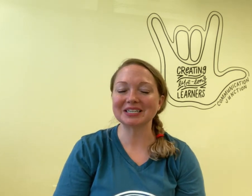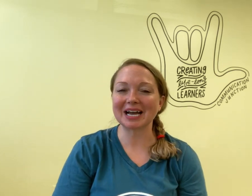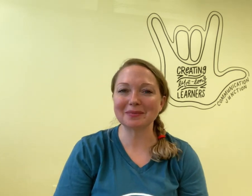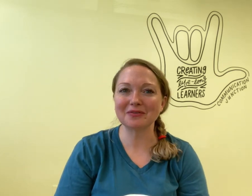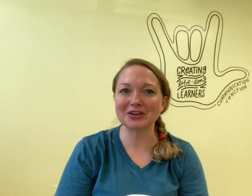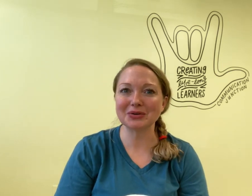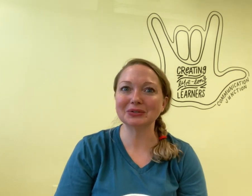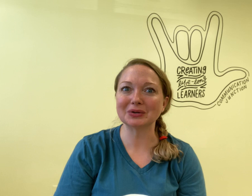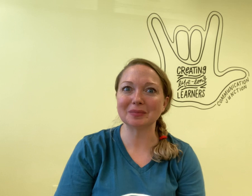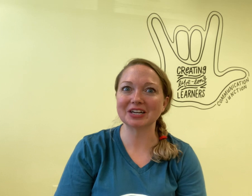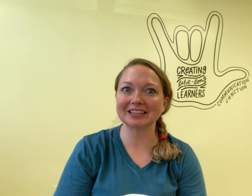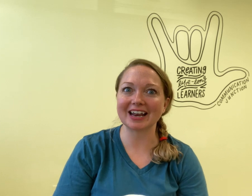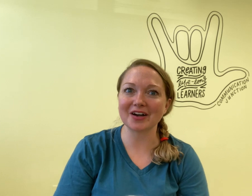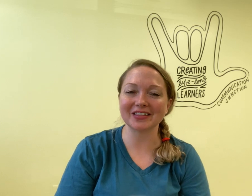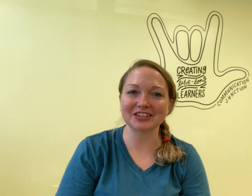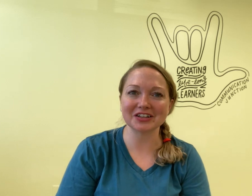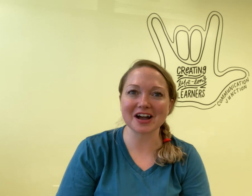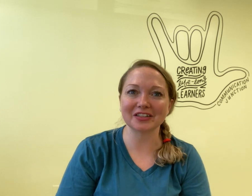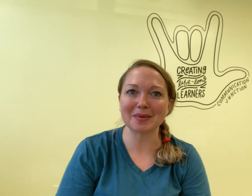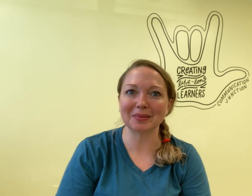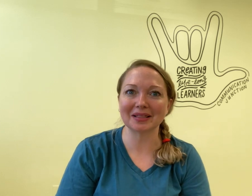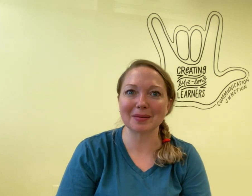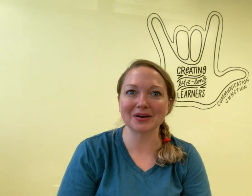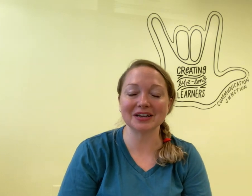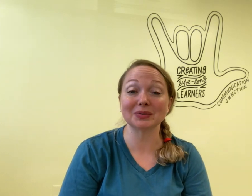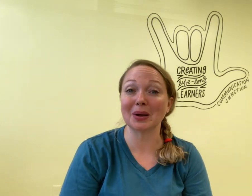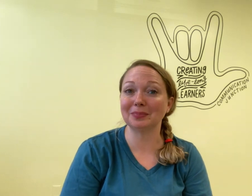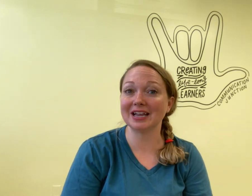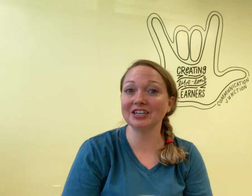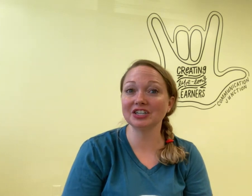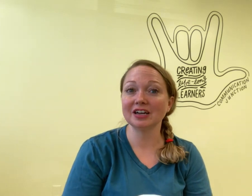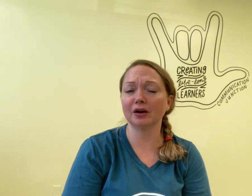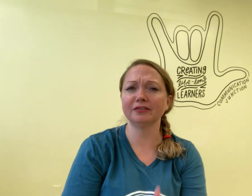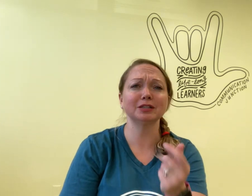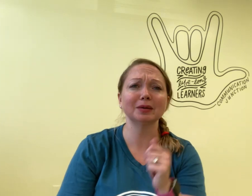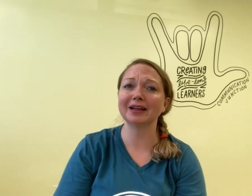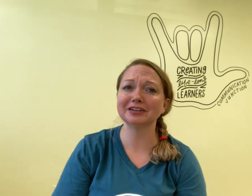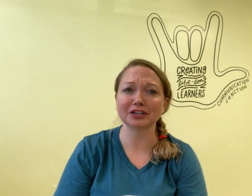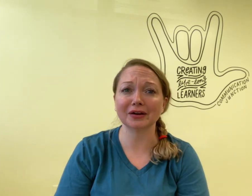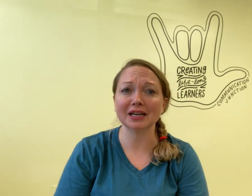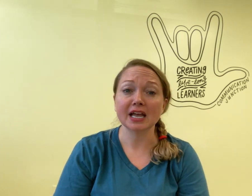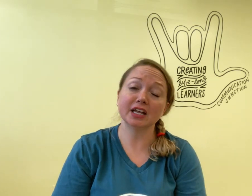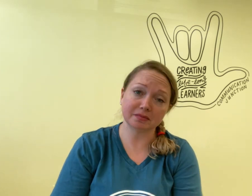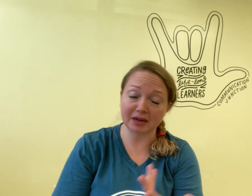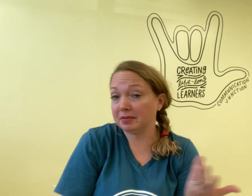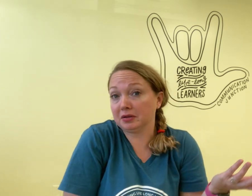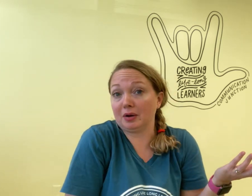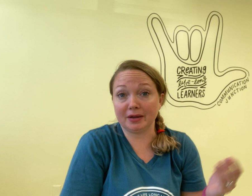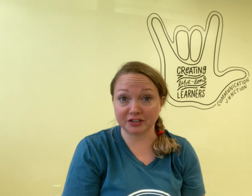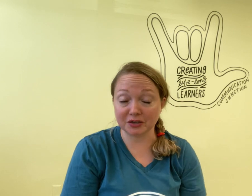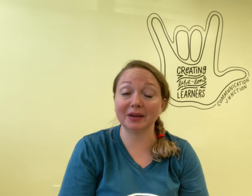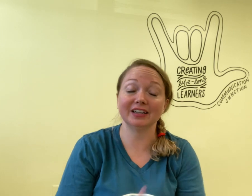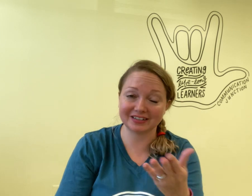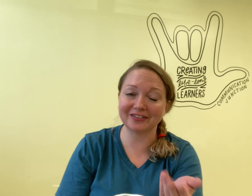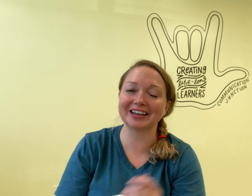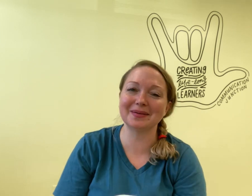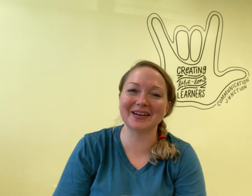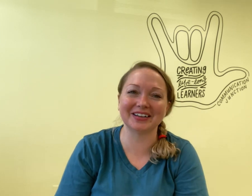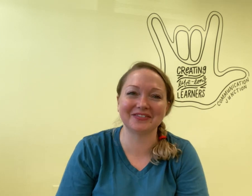time for you. So come check that out on the Chillicothe Public Library's webpage, or Facebook page, sorry. It might be on their webpage too, but it's definitely gonna be on their Facebook